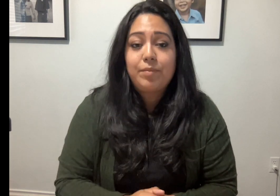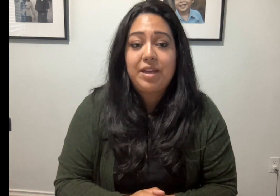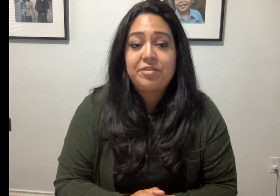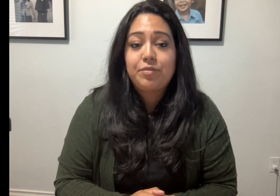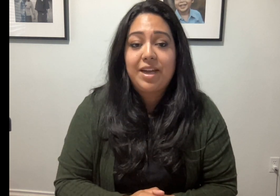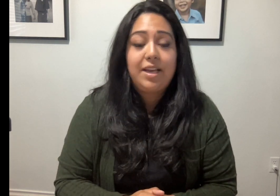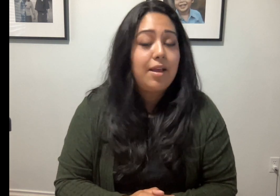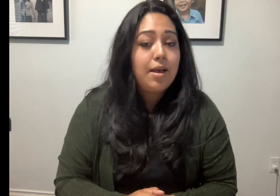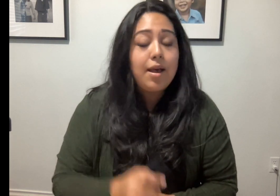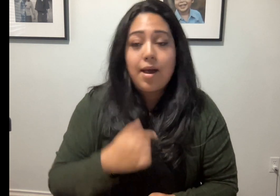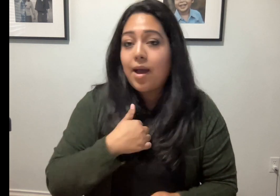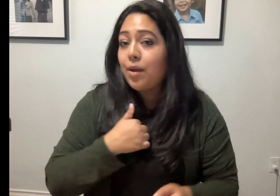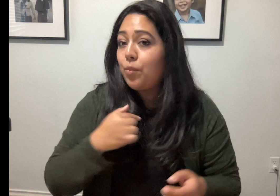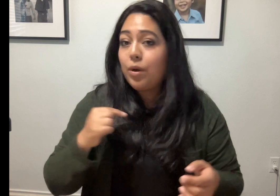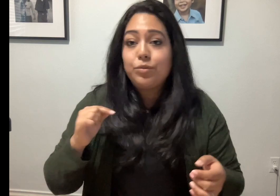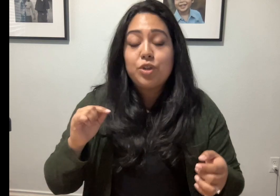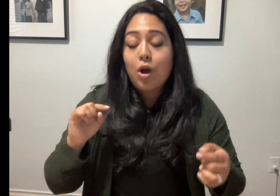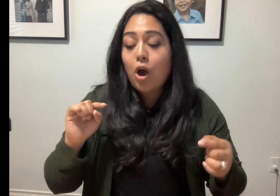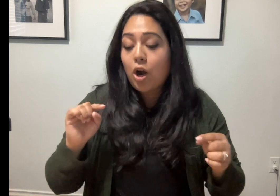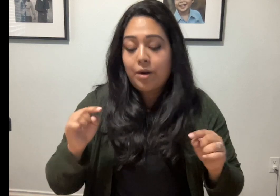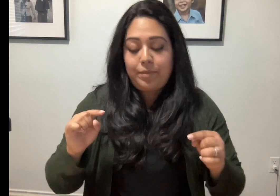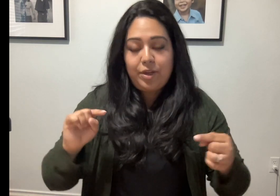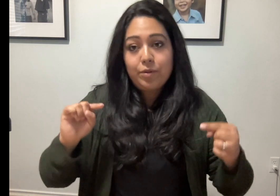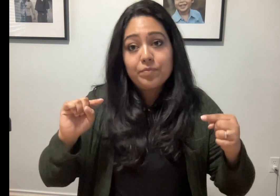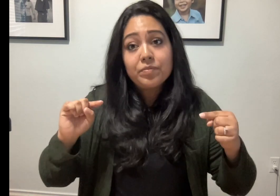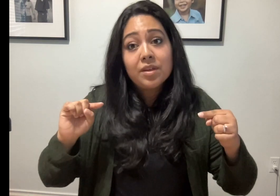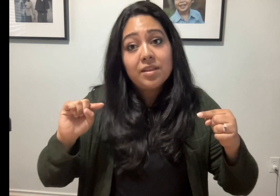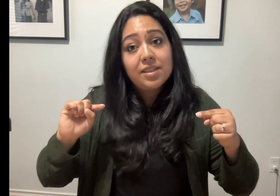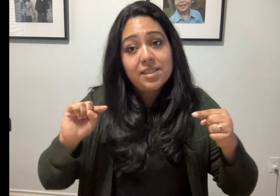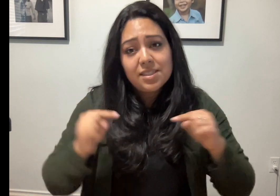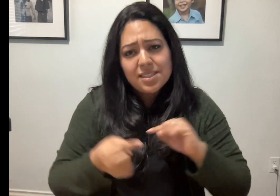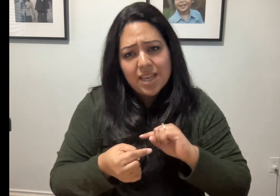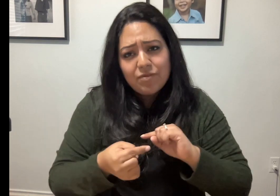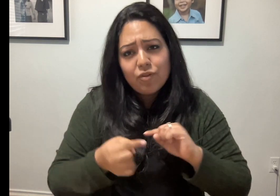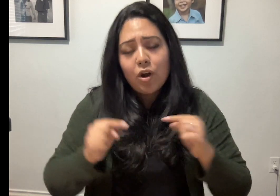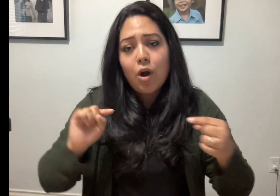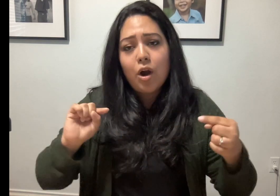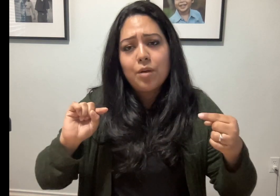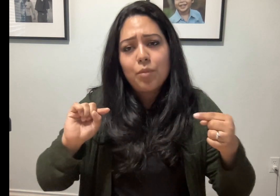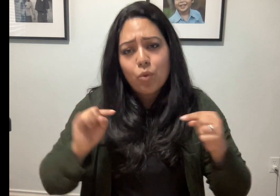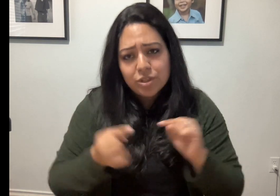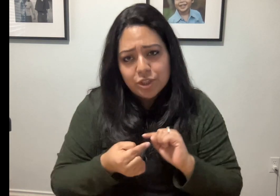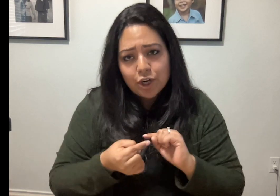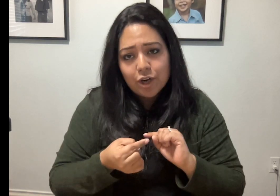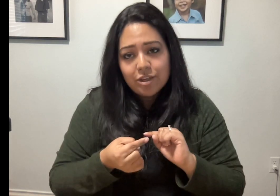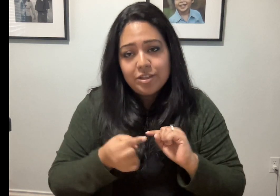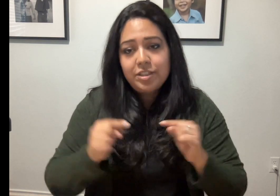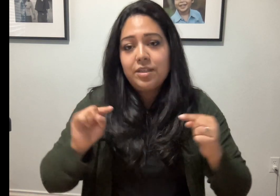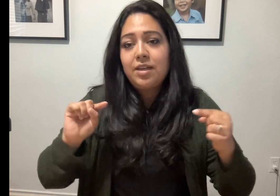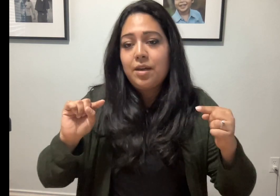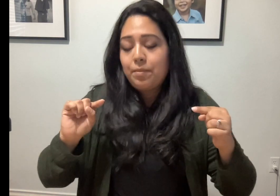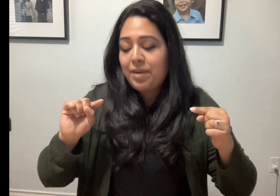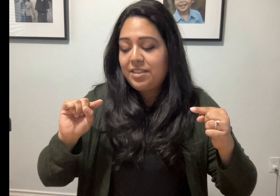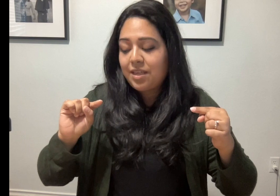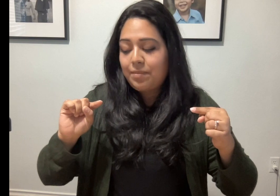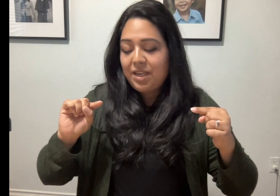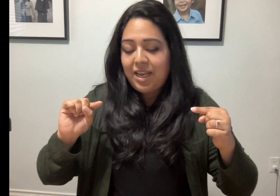left to right. I won't harm you. This is a sign for harm or to hurt. My dominant